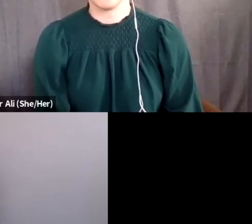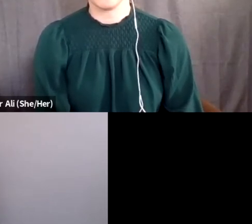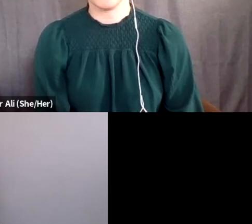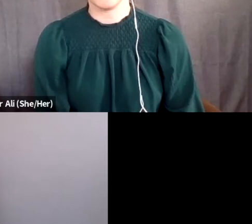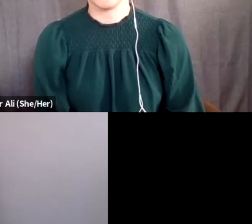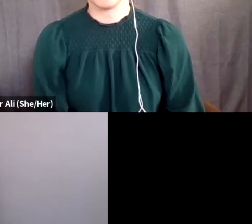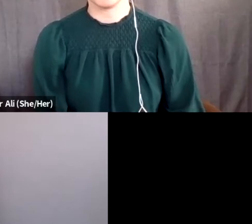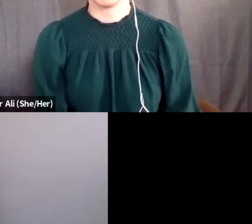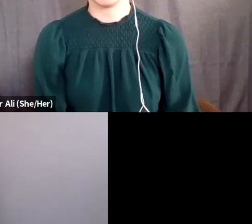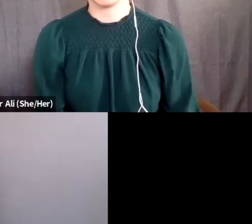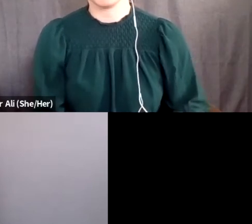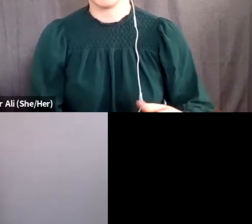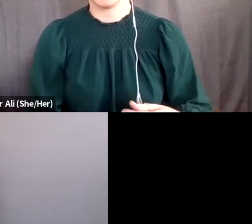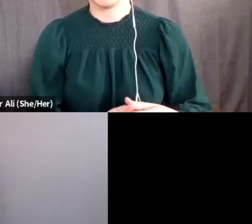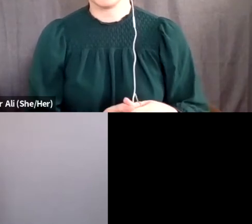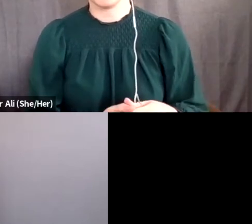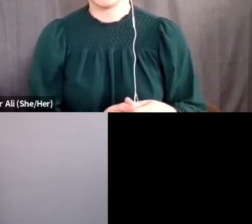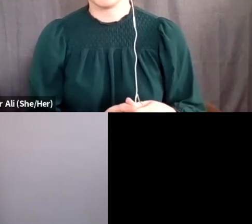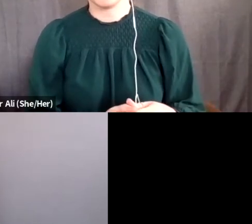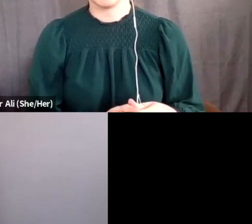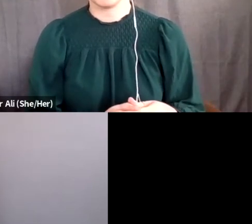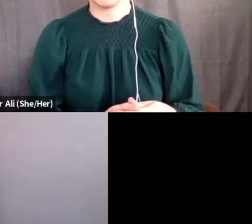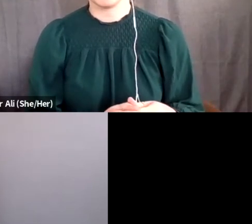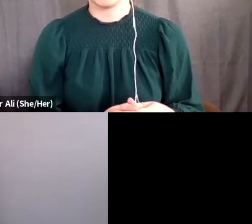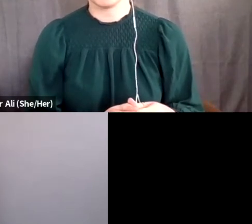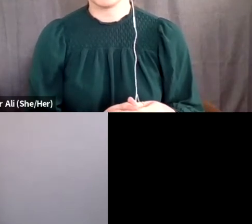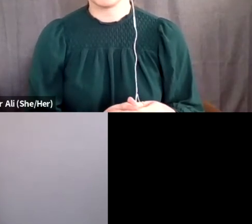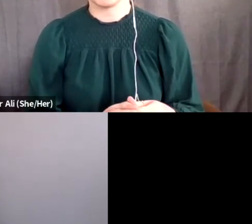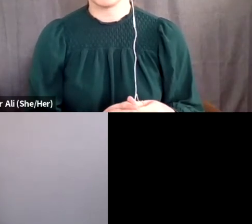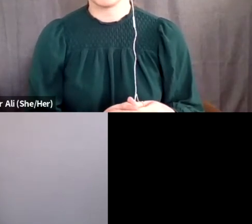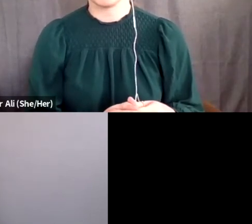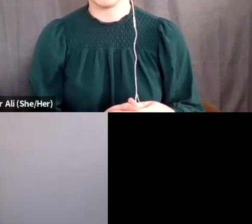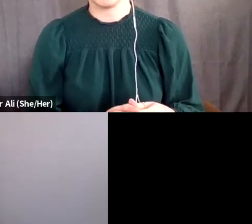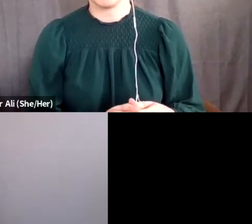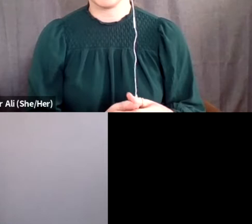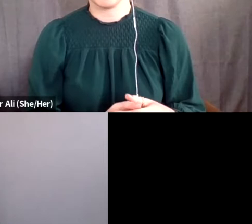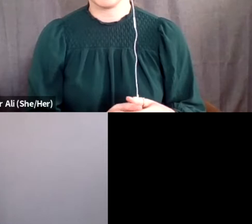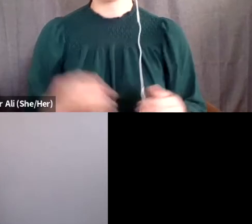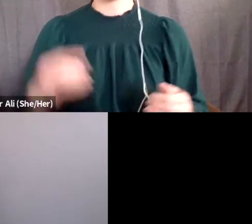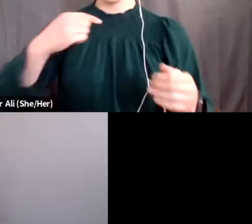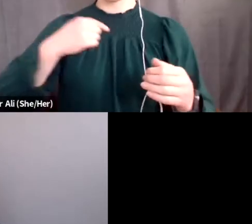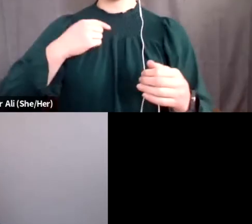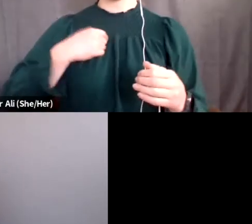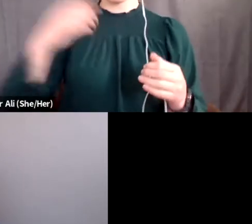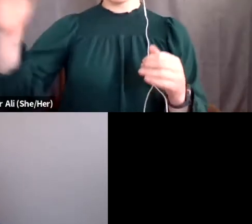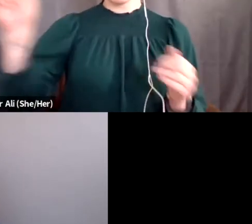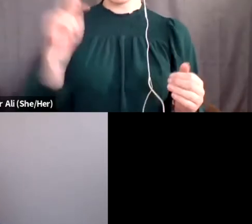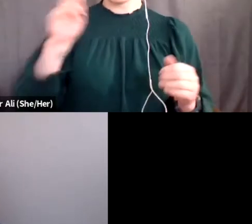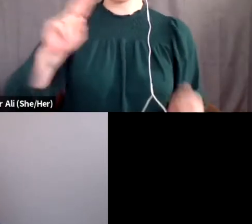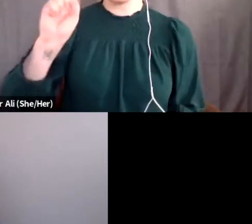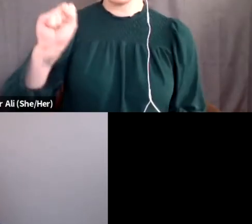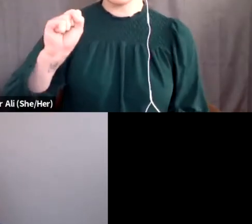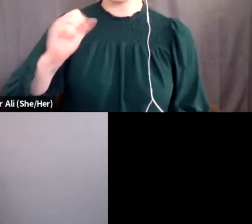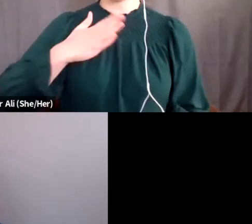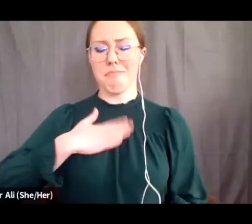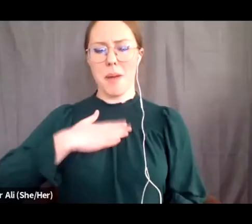When I came back to the US, I returned a drastically different human being. This was the professional beginning of my journey to explore